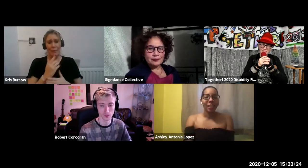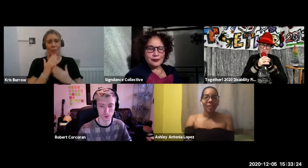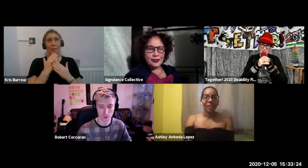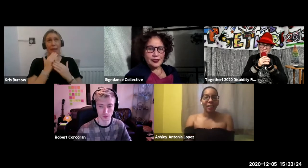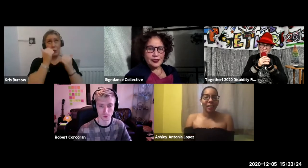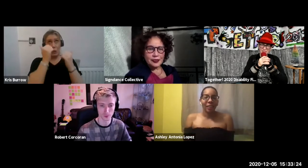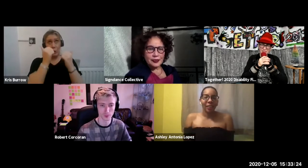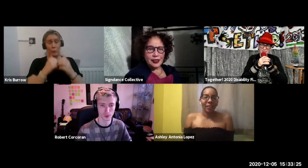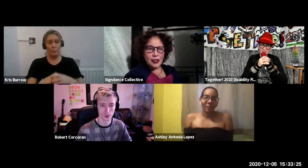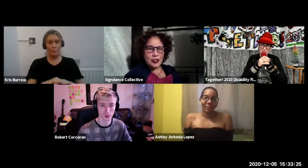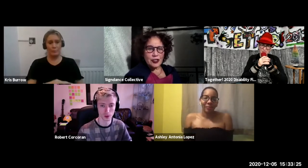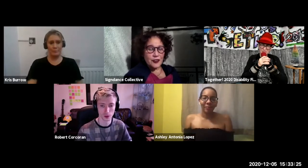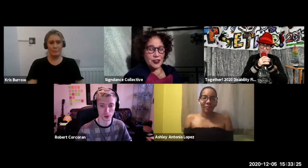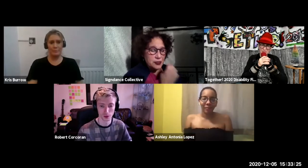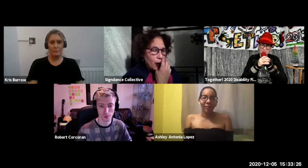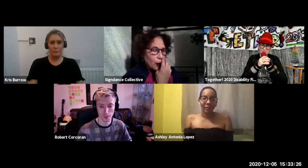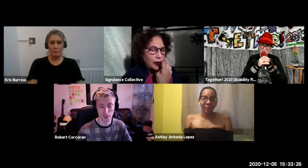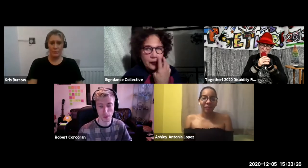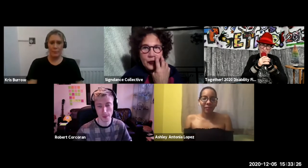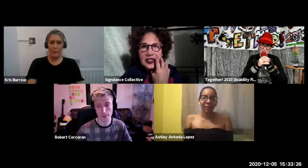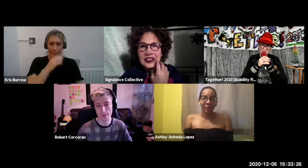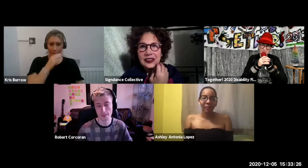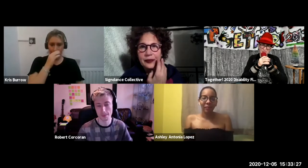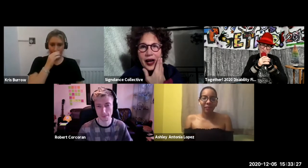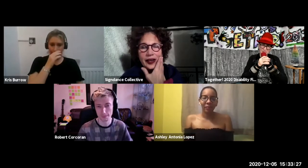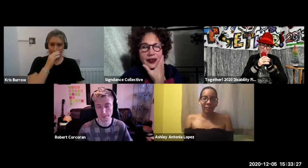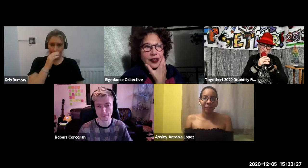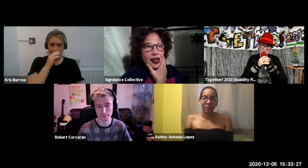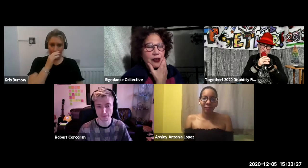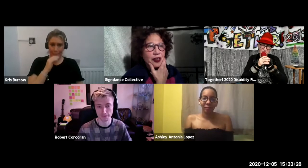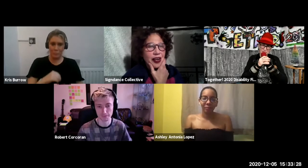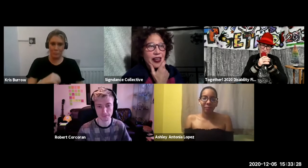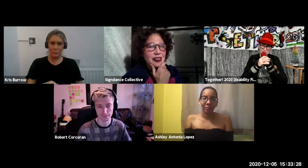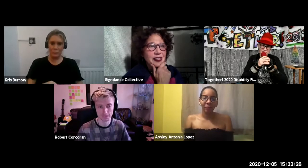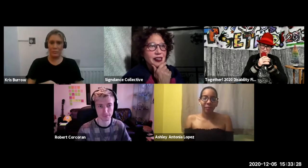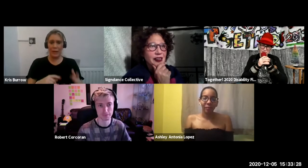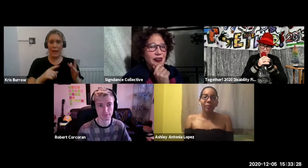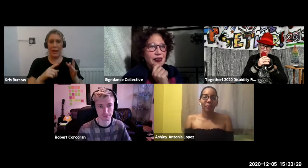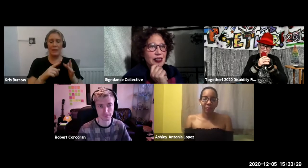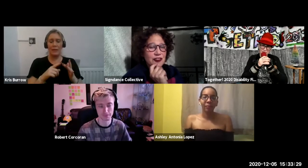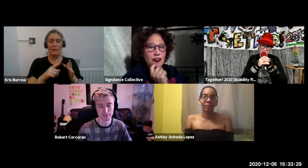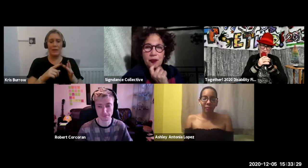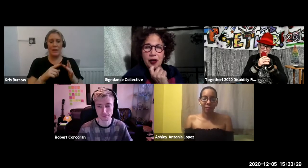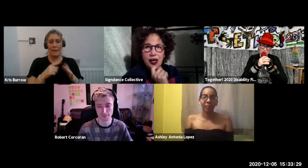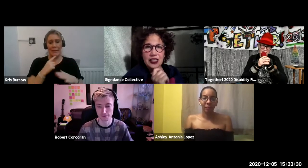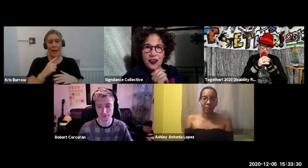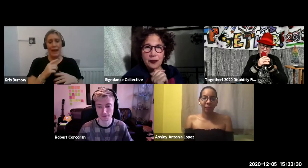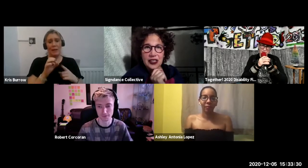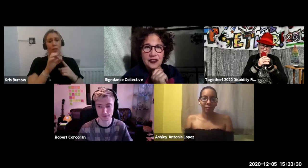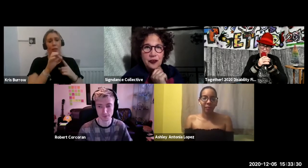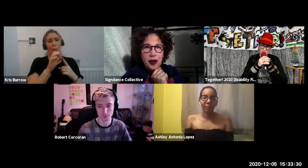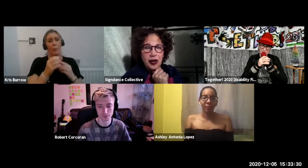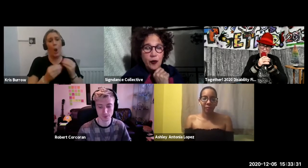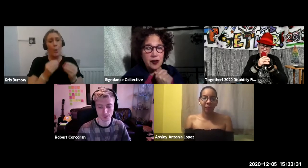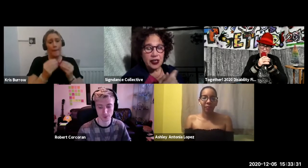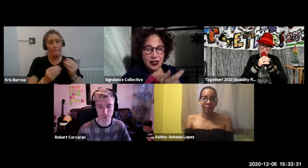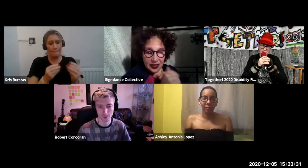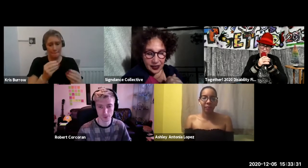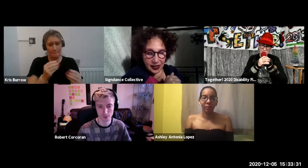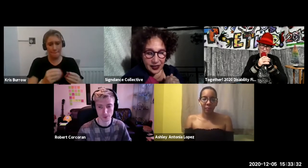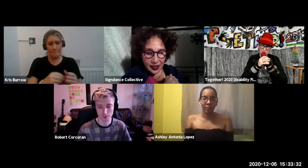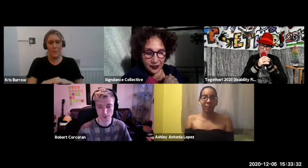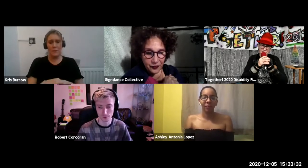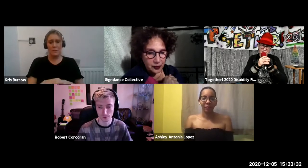And also this poem was by Elmar Radesi, He's from his family is from Paraguay, but